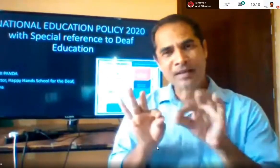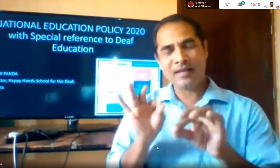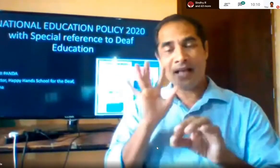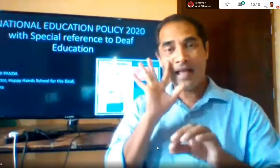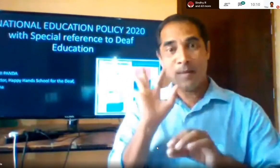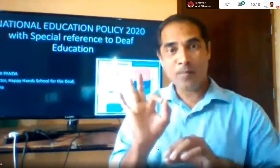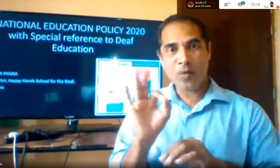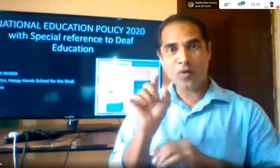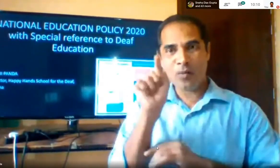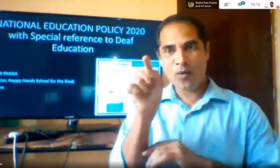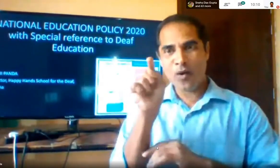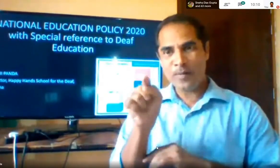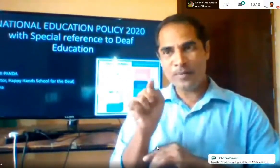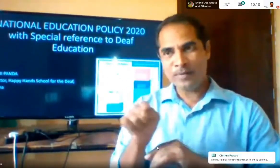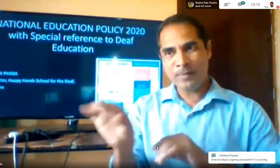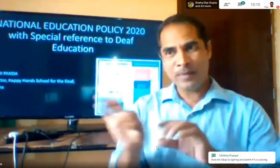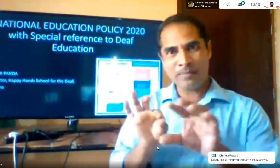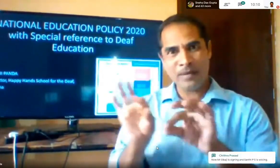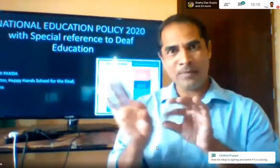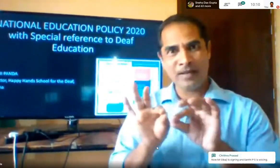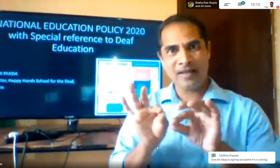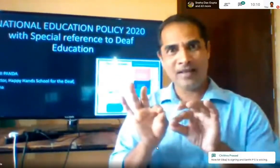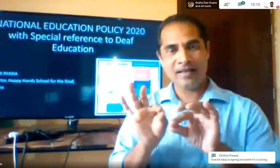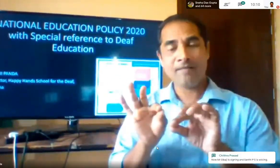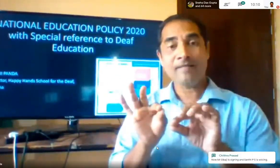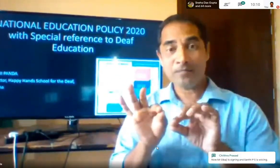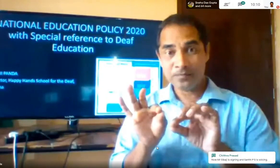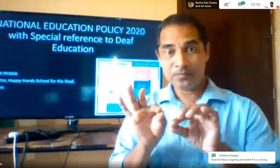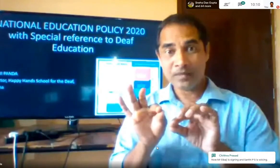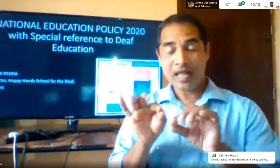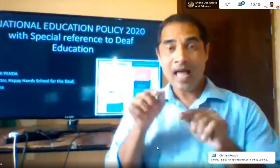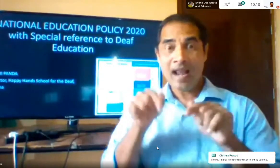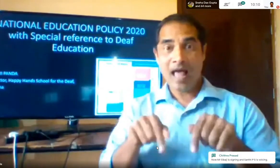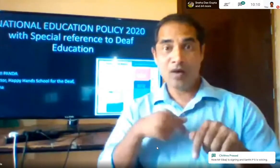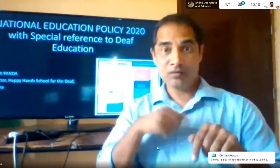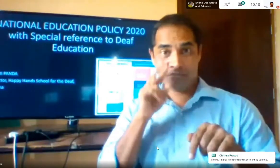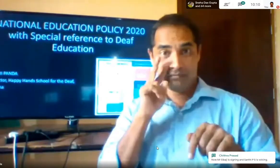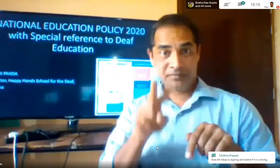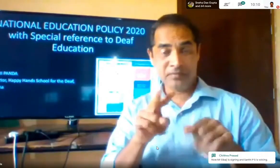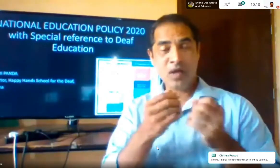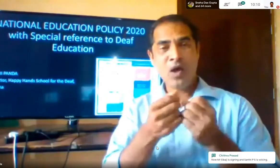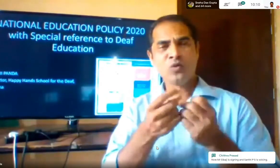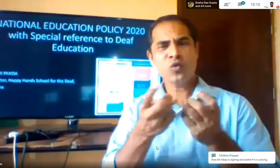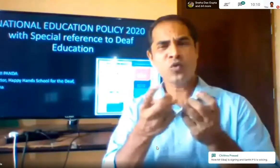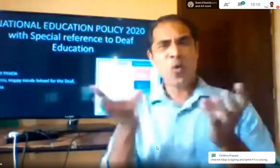just choosing few points, few important points, and I will be delivering that to you.